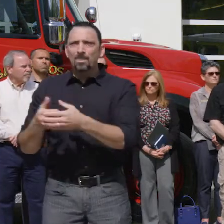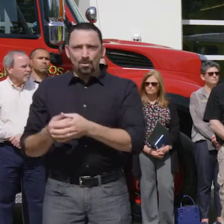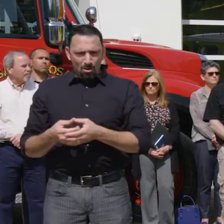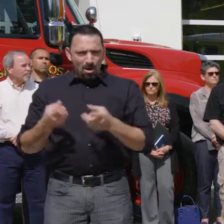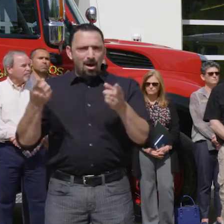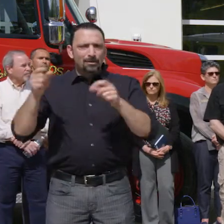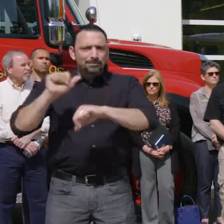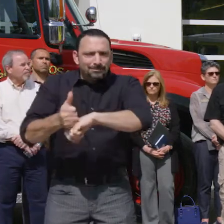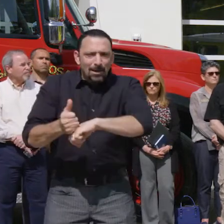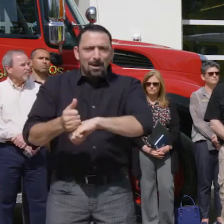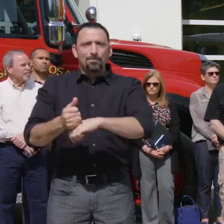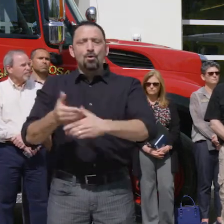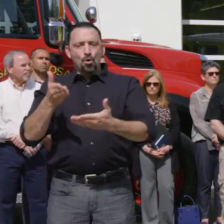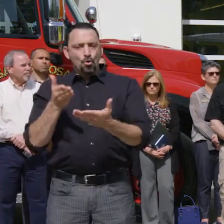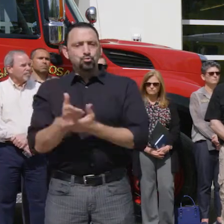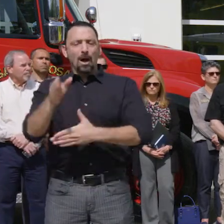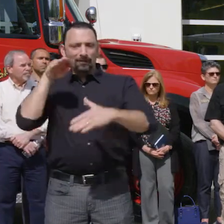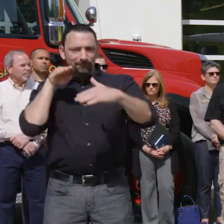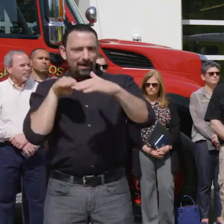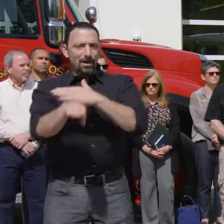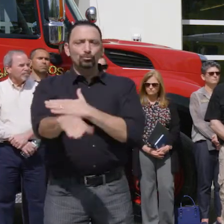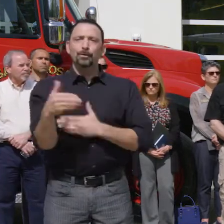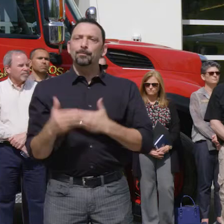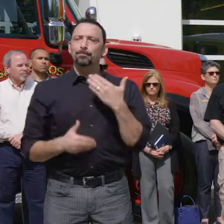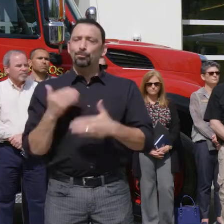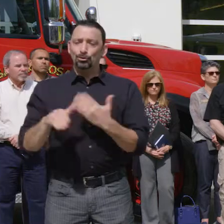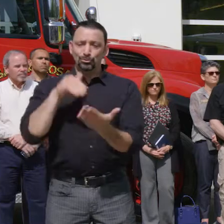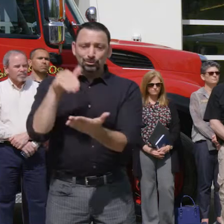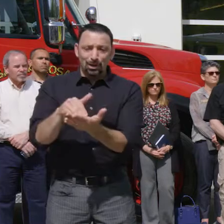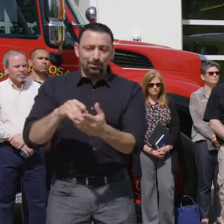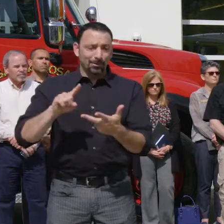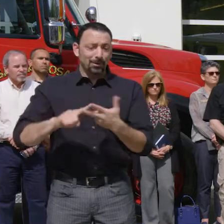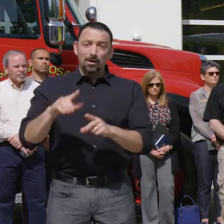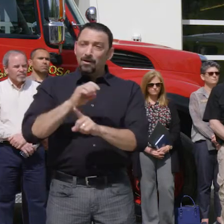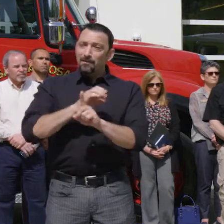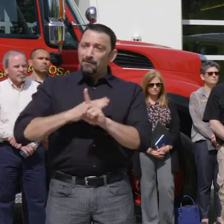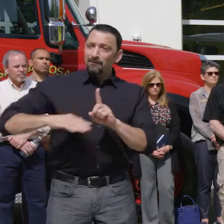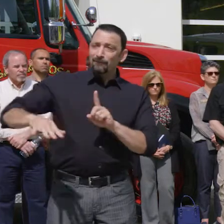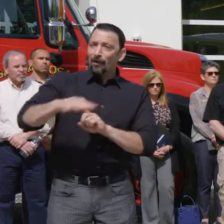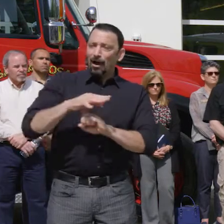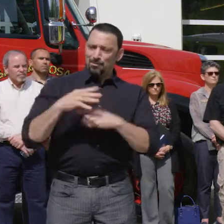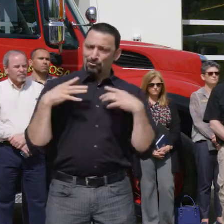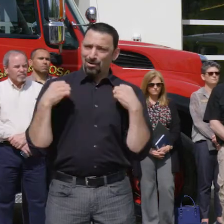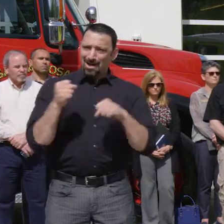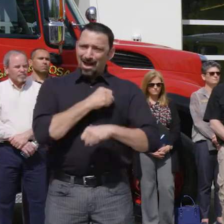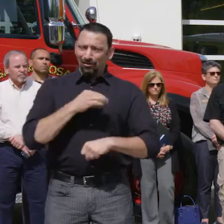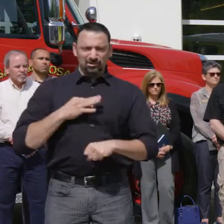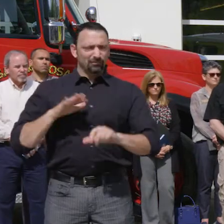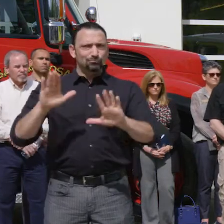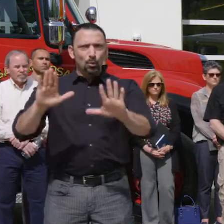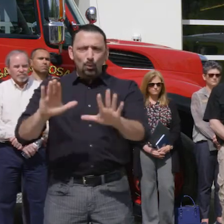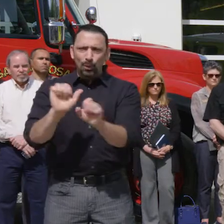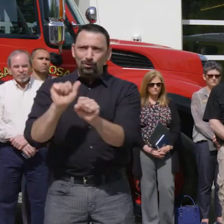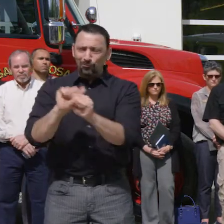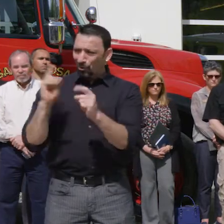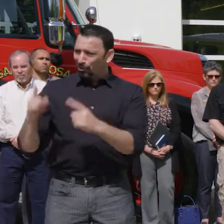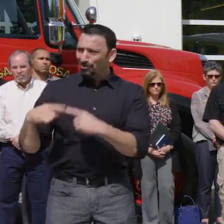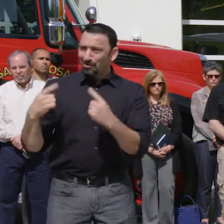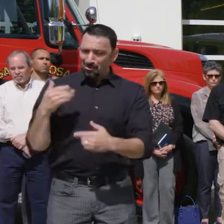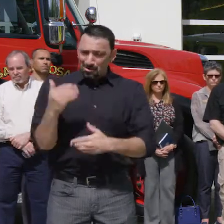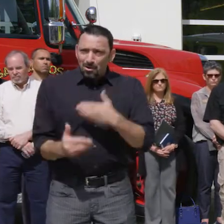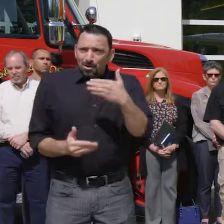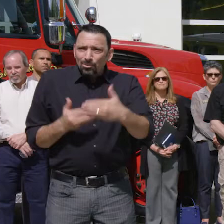processing center. I would be remiss not to mention our environmental health staff that processed literally